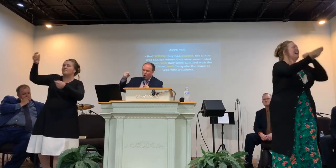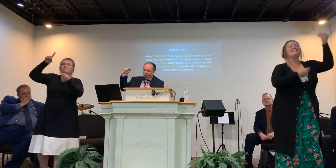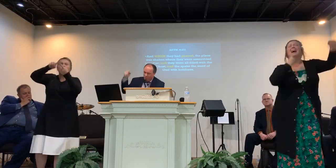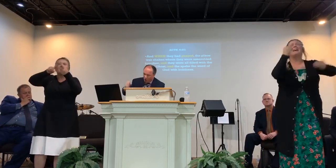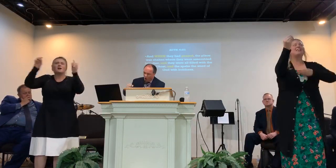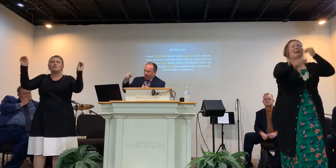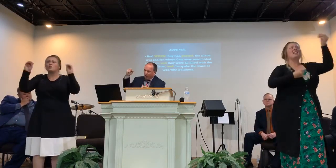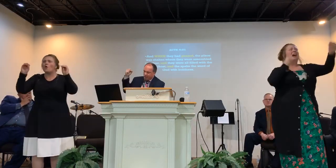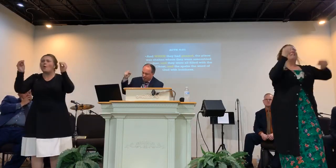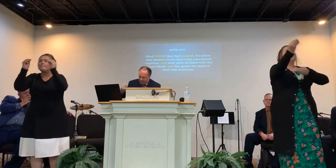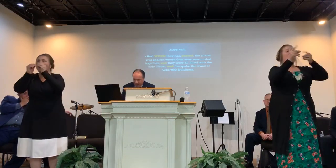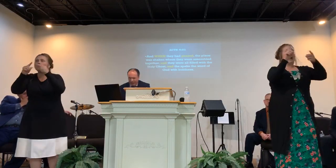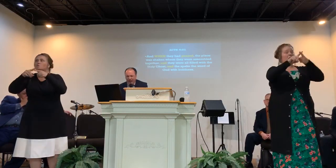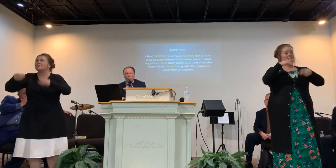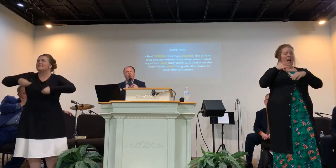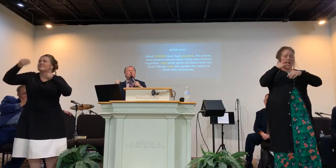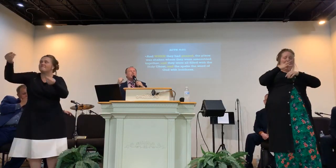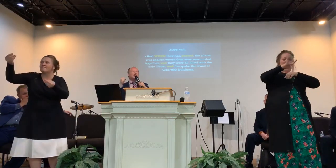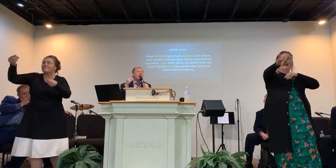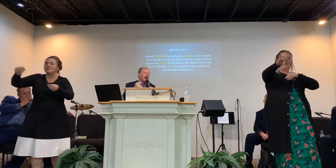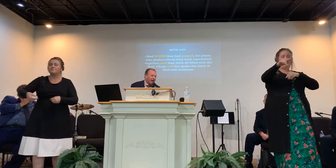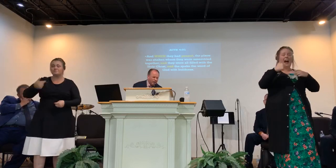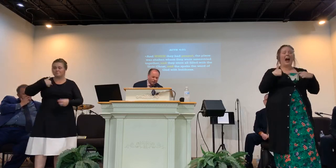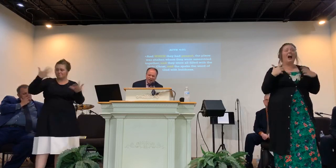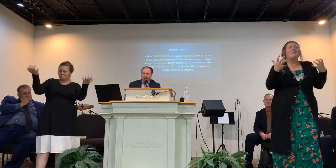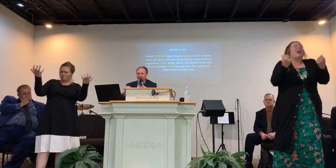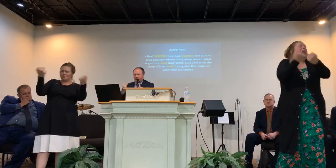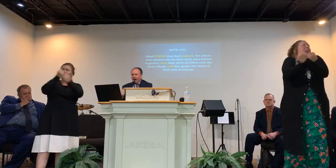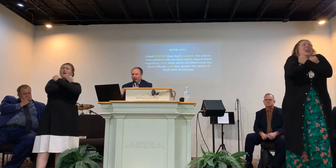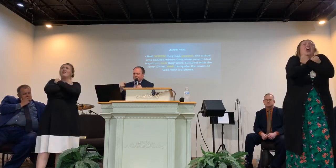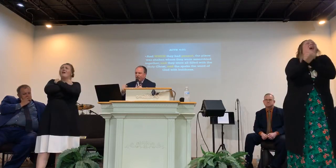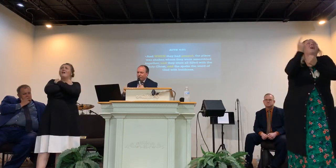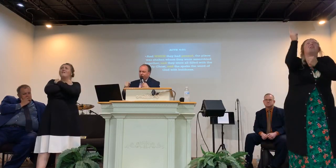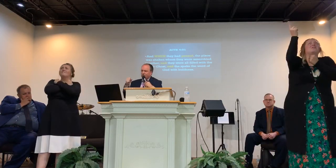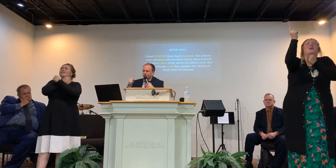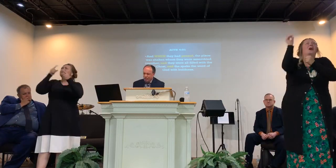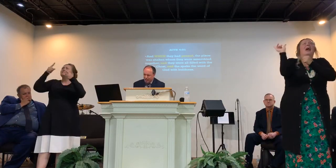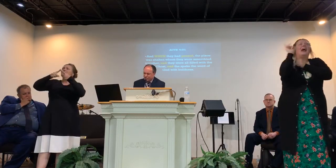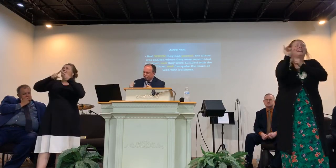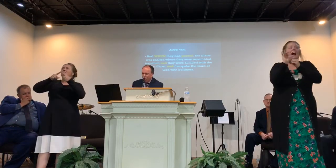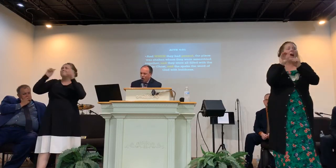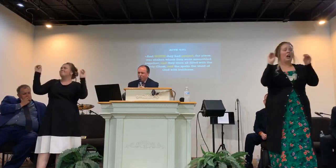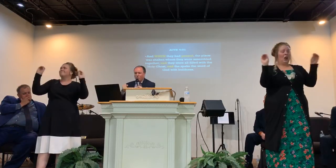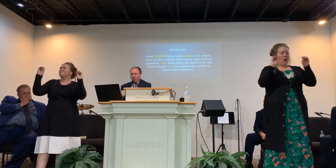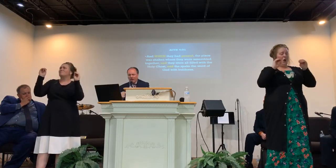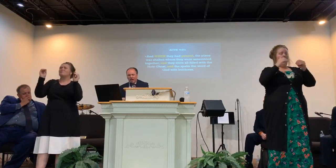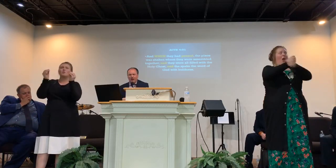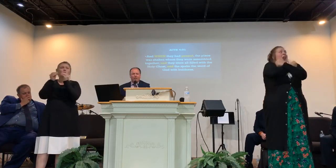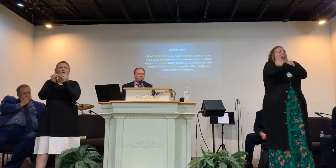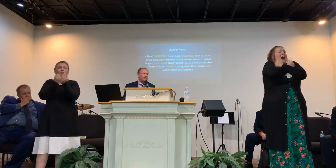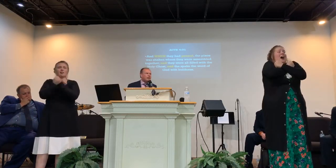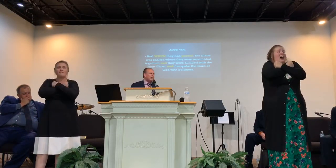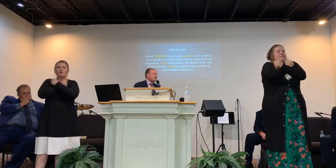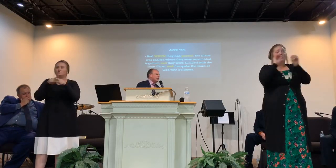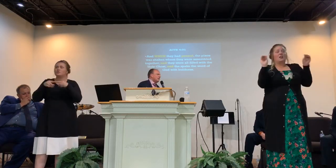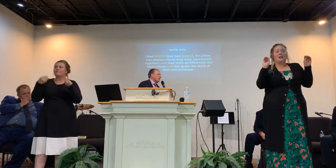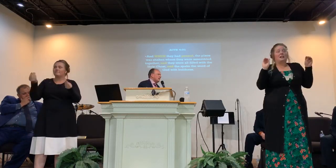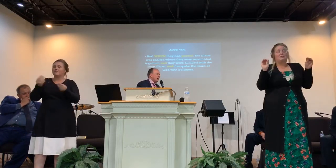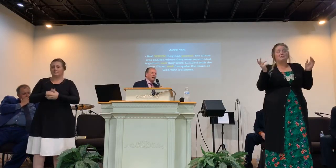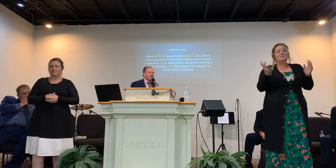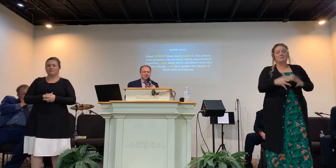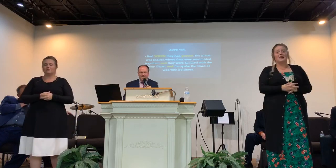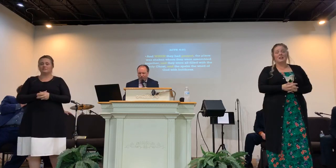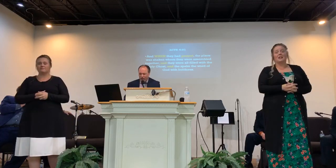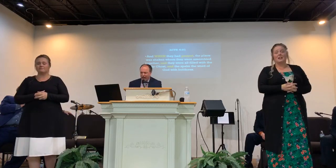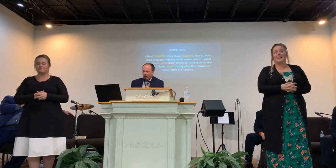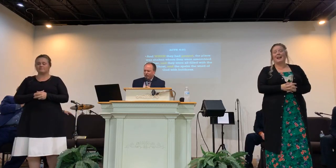no more to give. I want to love till there's just no more love.